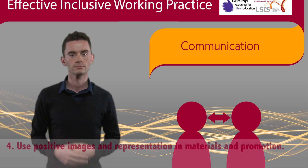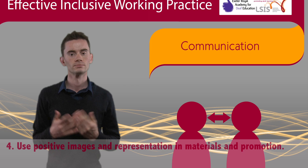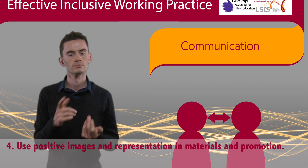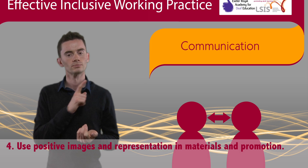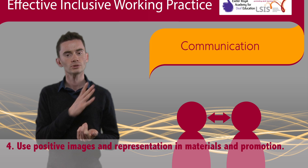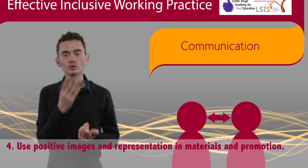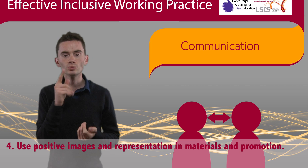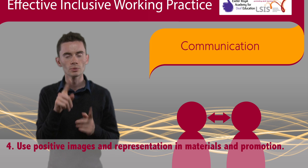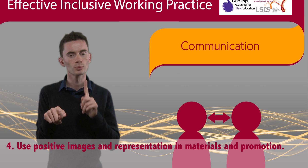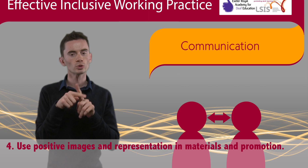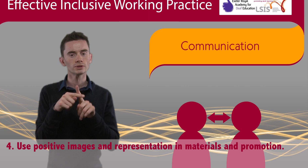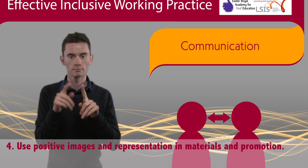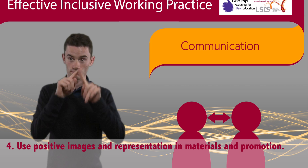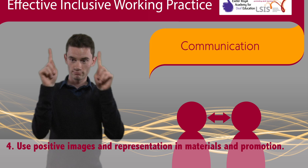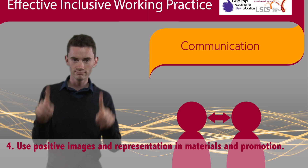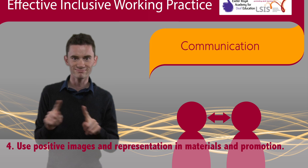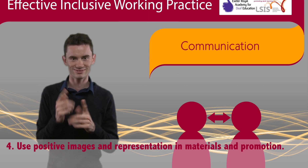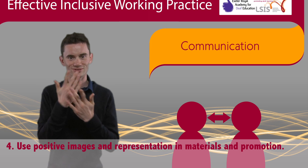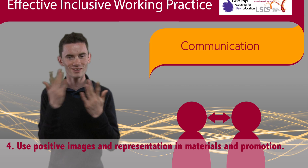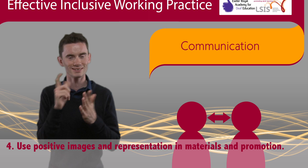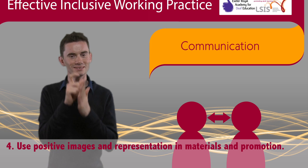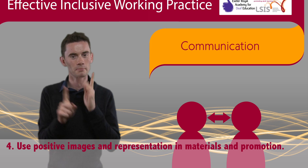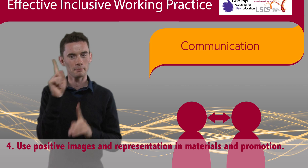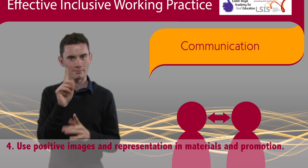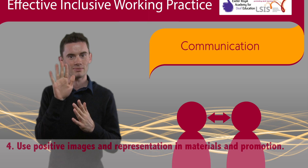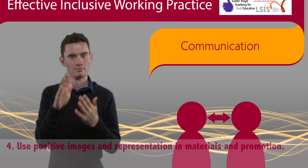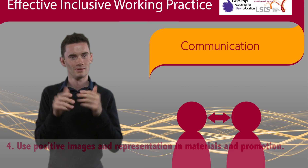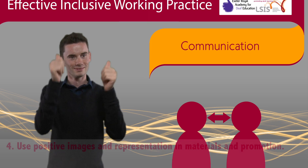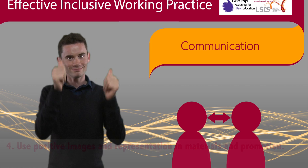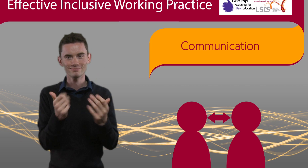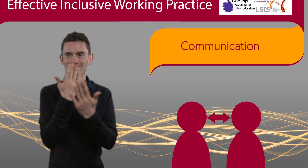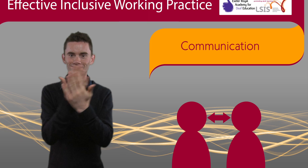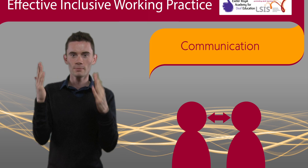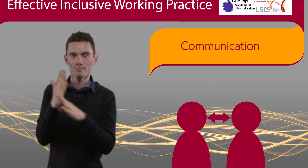Use positive images and representation in materials and promotion.